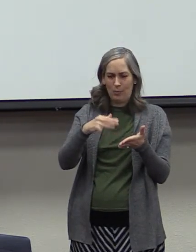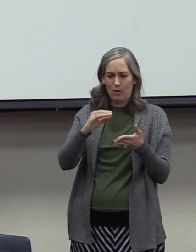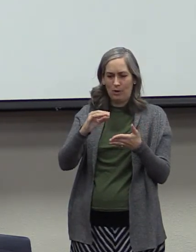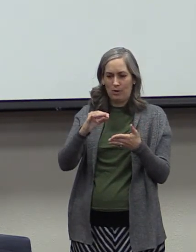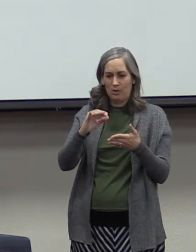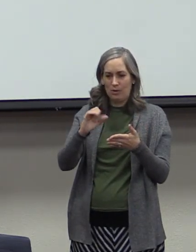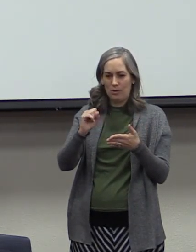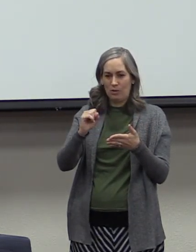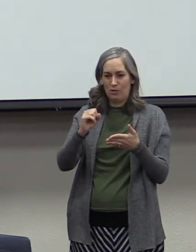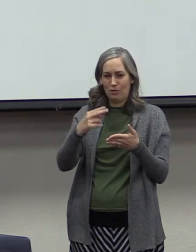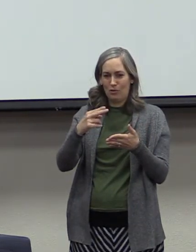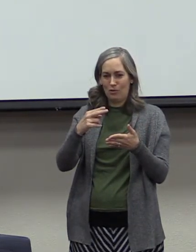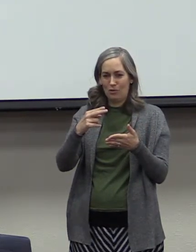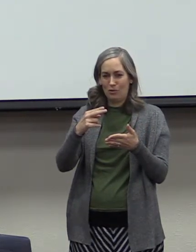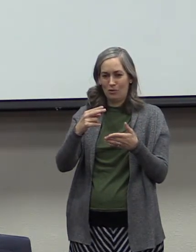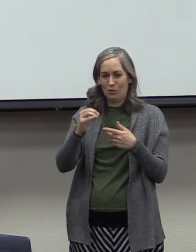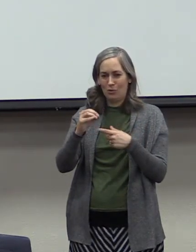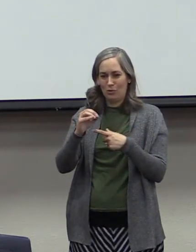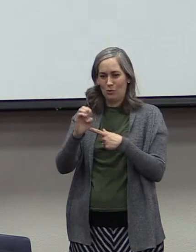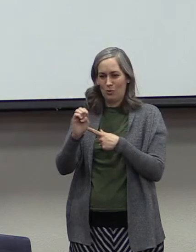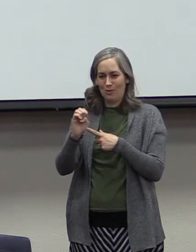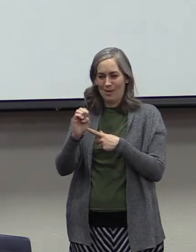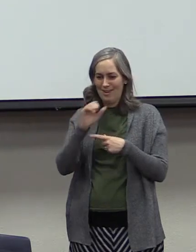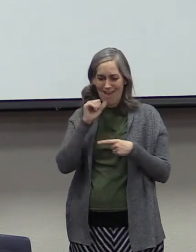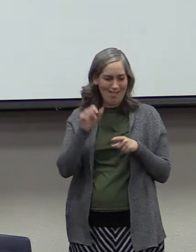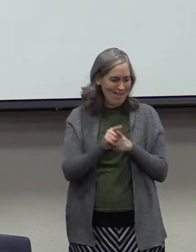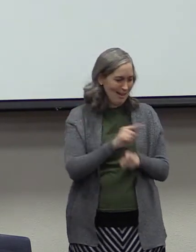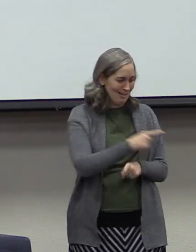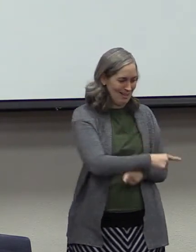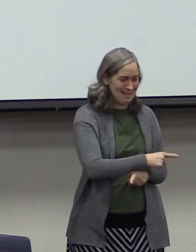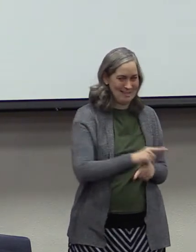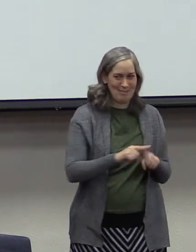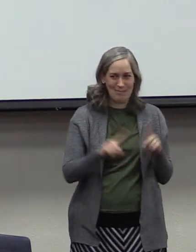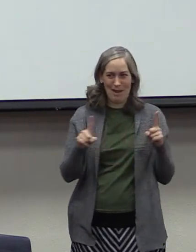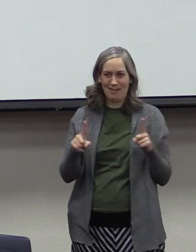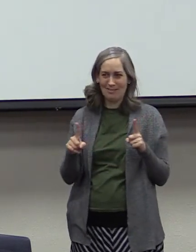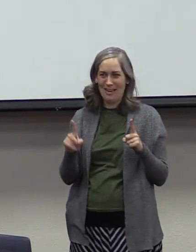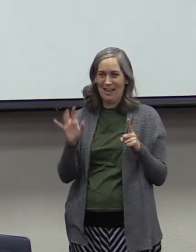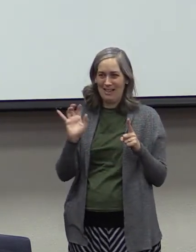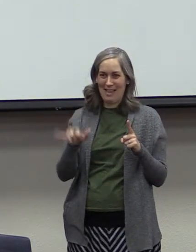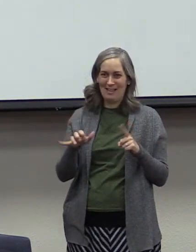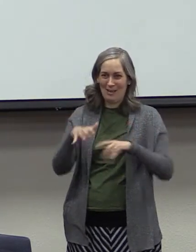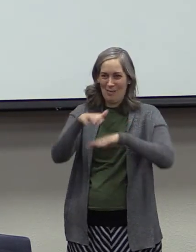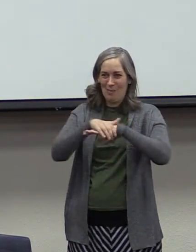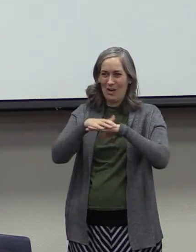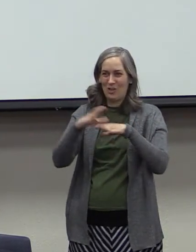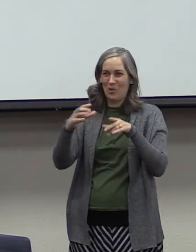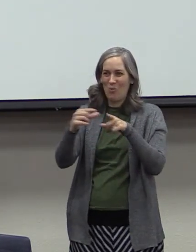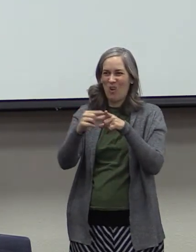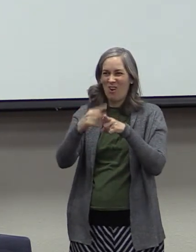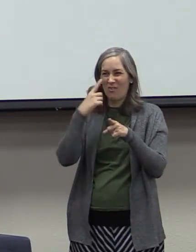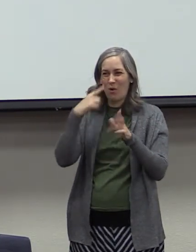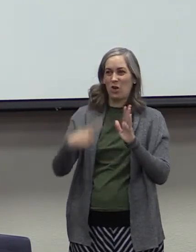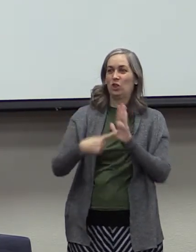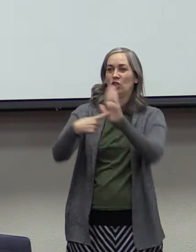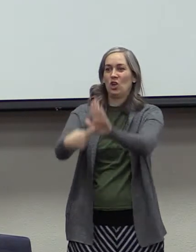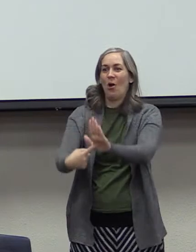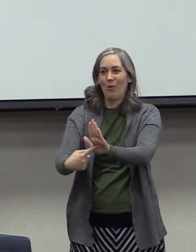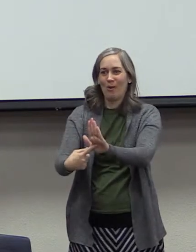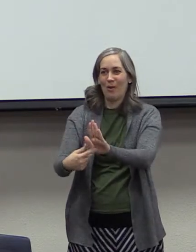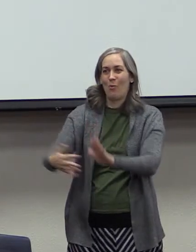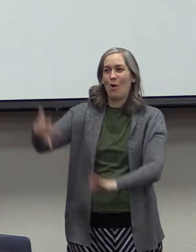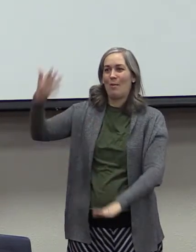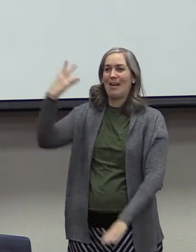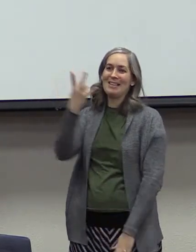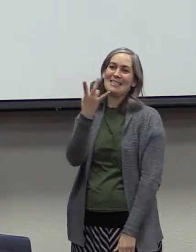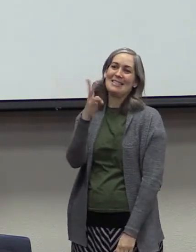God as one approved." He wasn't talking about these kind of shoes, but that's how the Brits use the word "to show" in the 17th